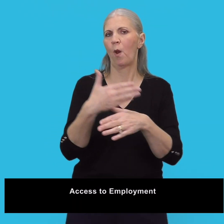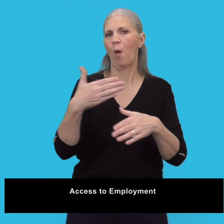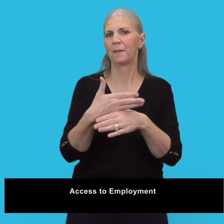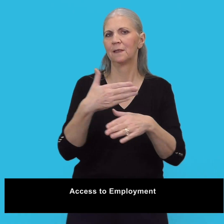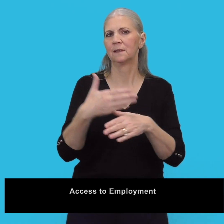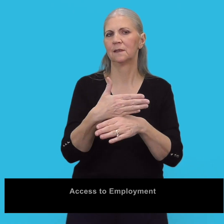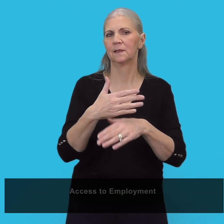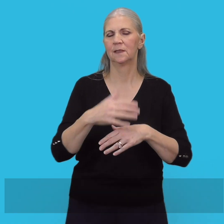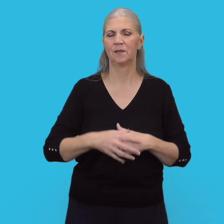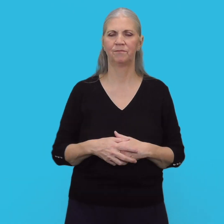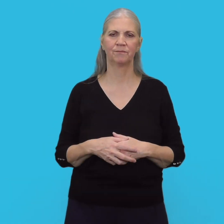Access to employment.